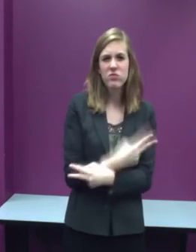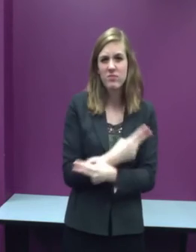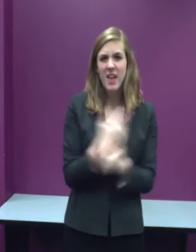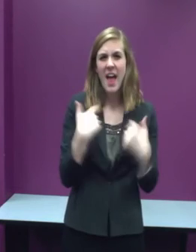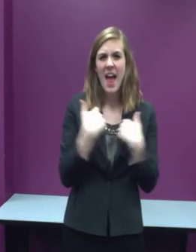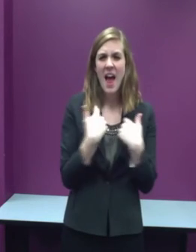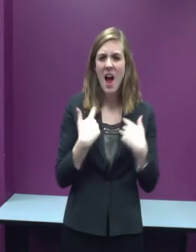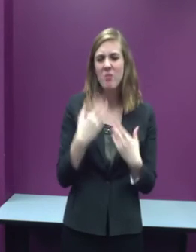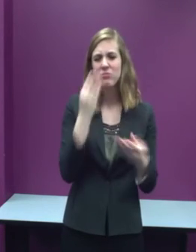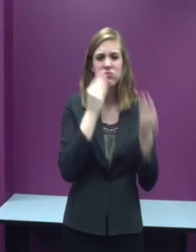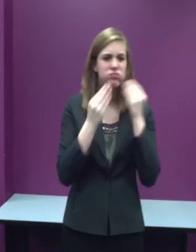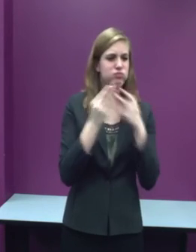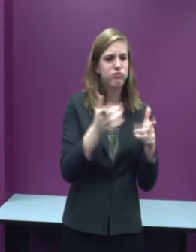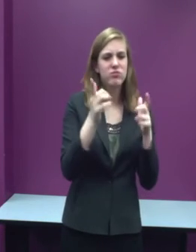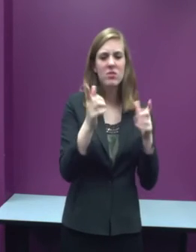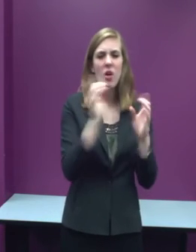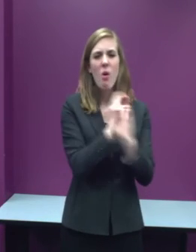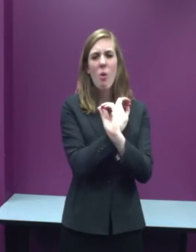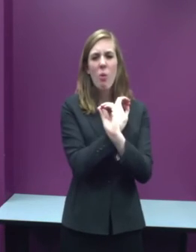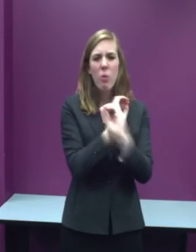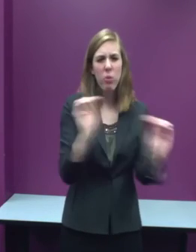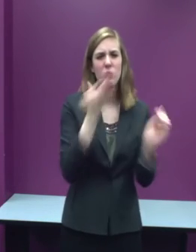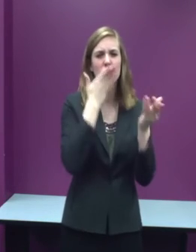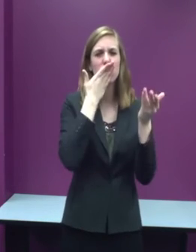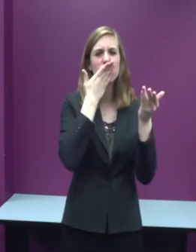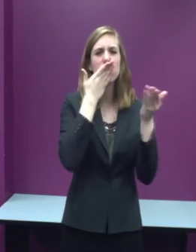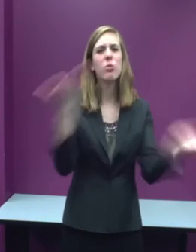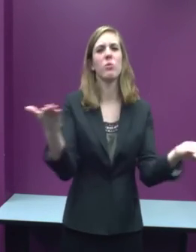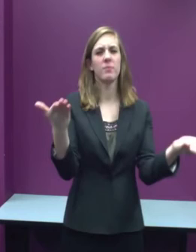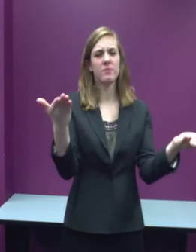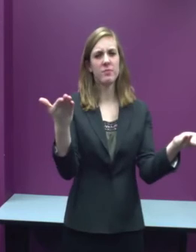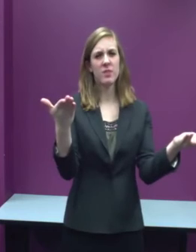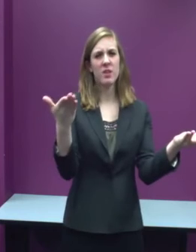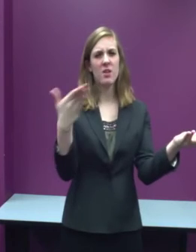suffered everything cold, hunger, and fatigue could impart.